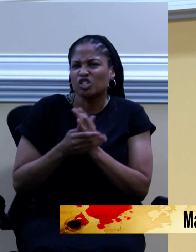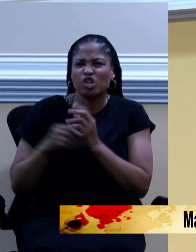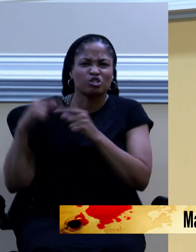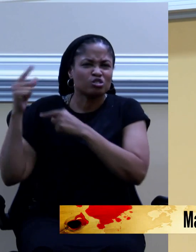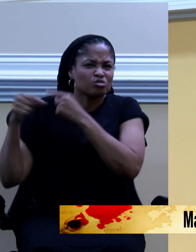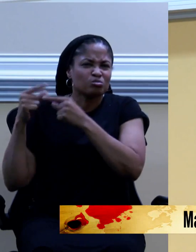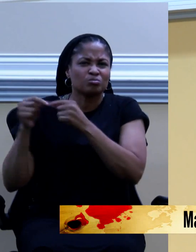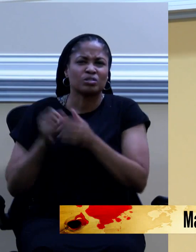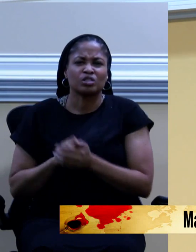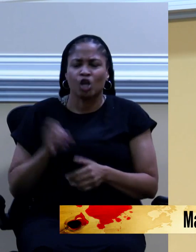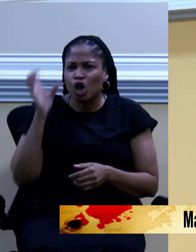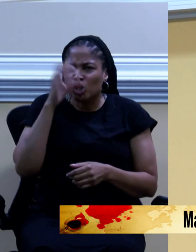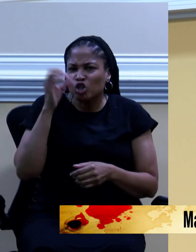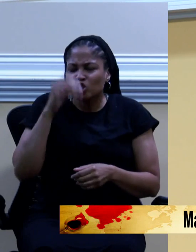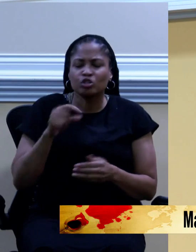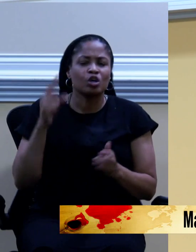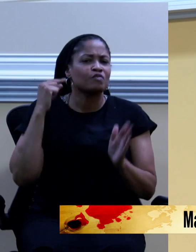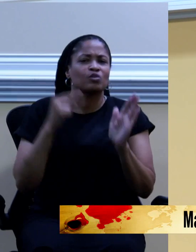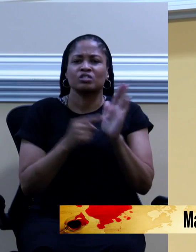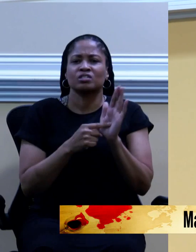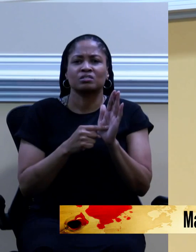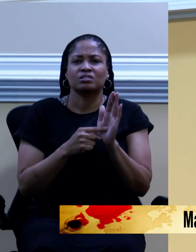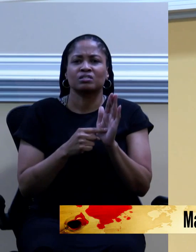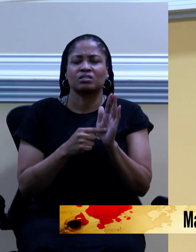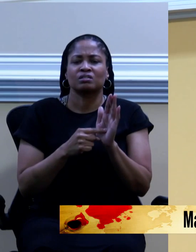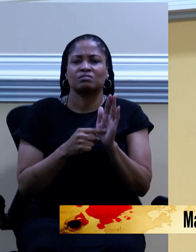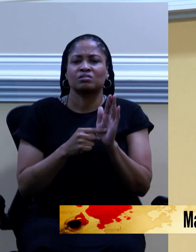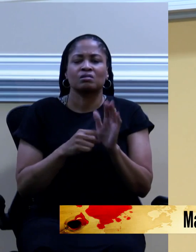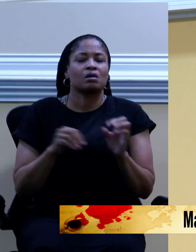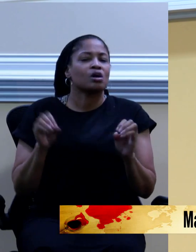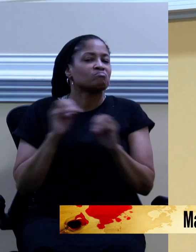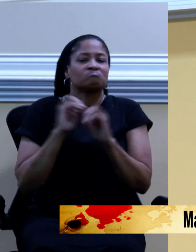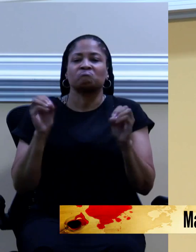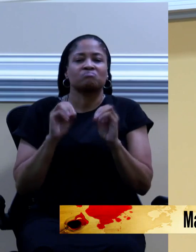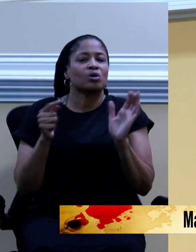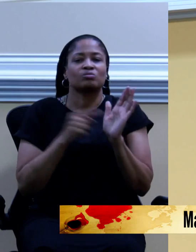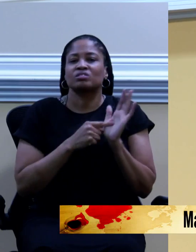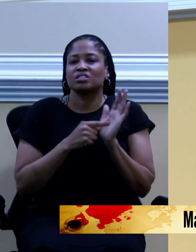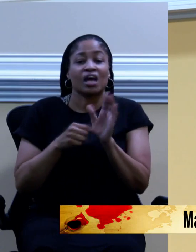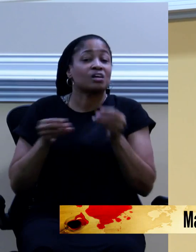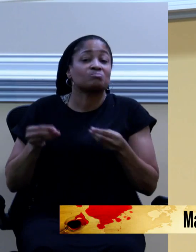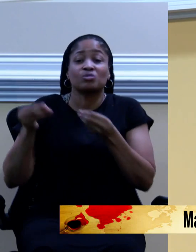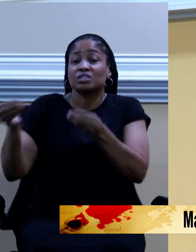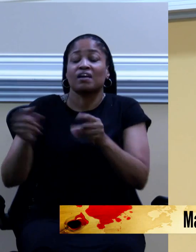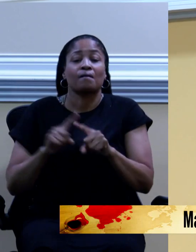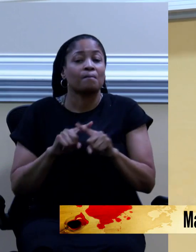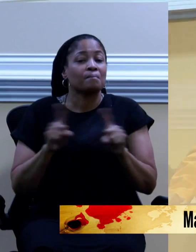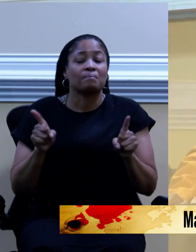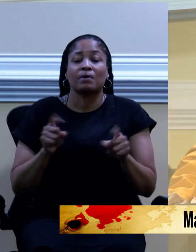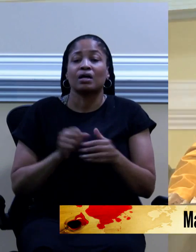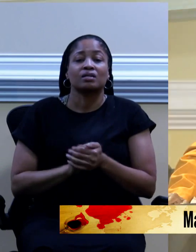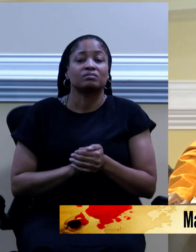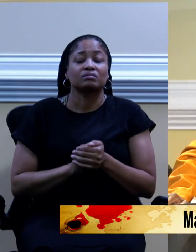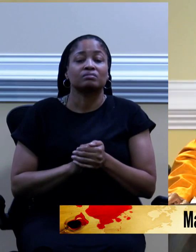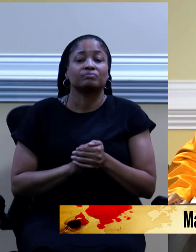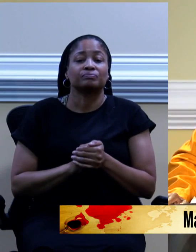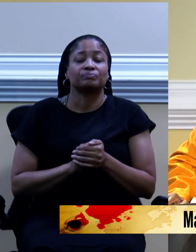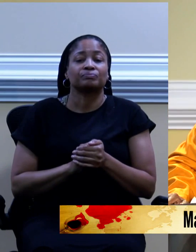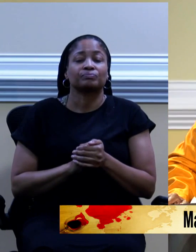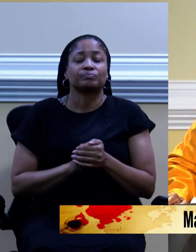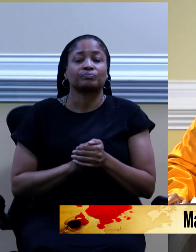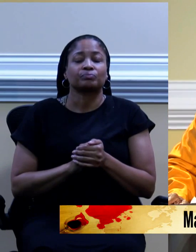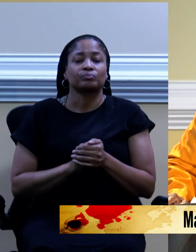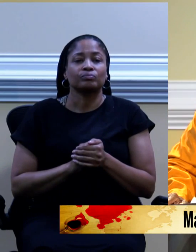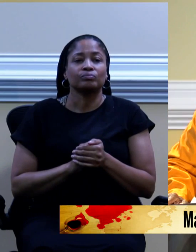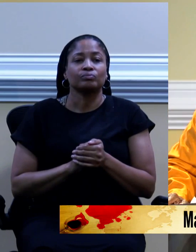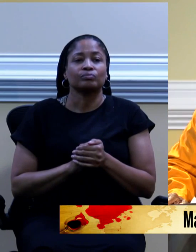after a sign. Go ahead. And there shall no sign be given to it but the sign of the prophet Jonas. He said, An evil and adulterous generation seeketh